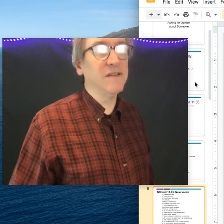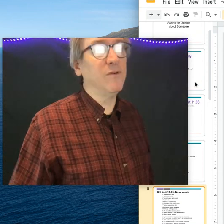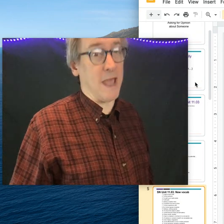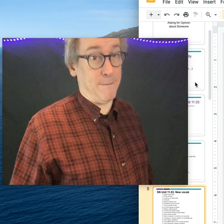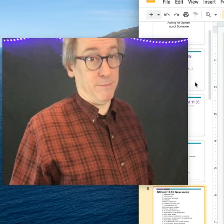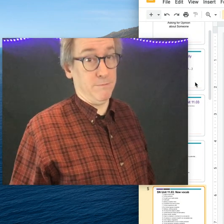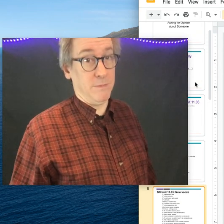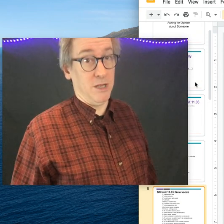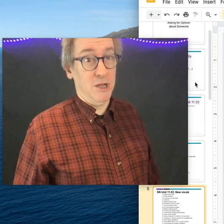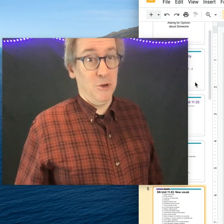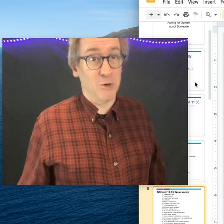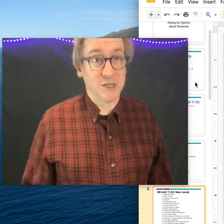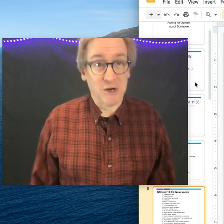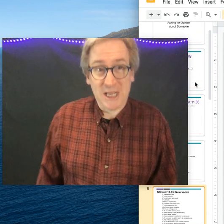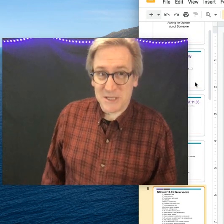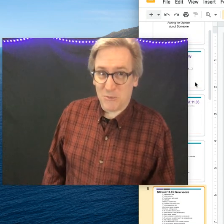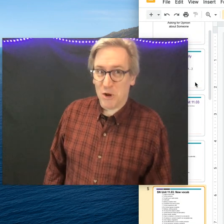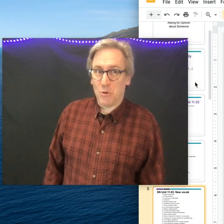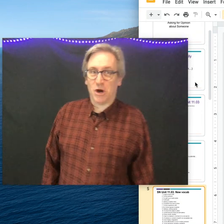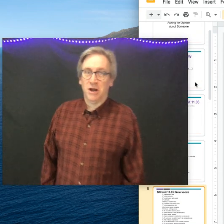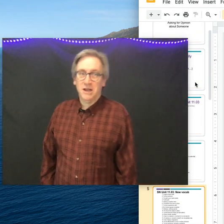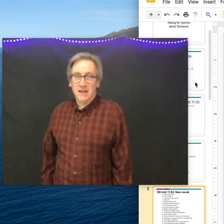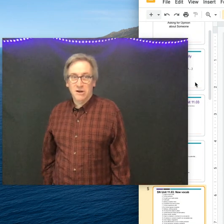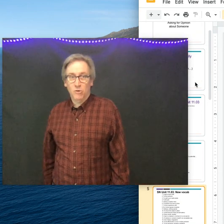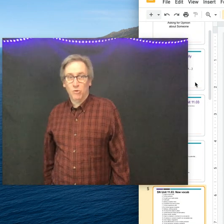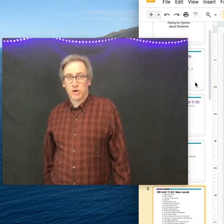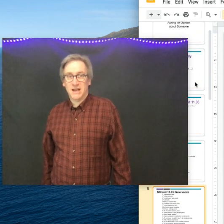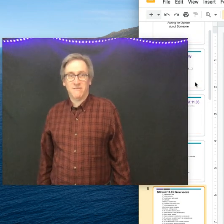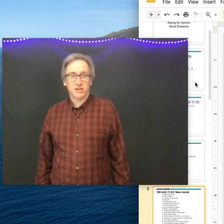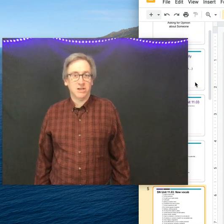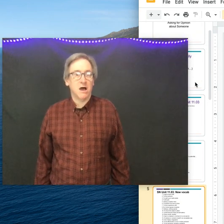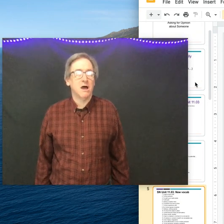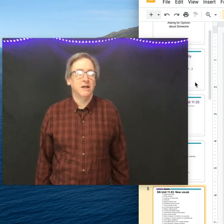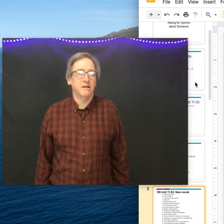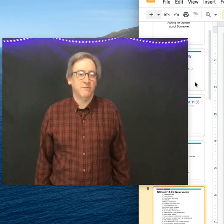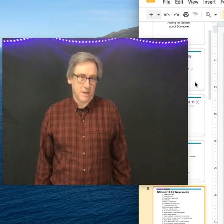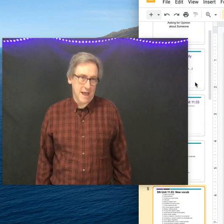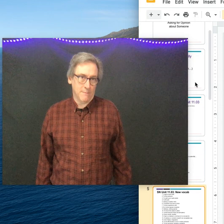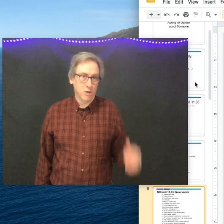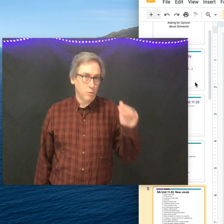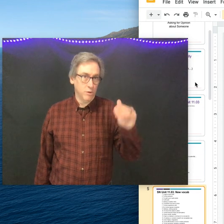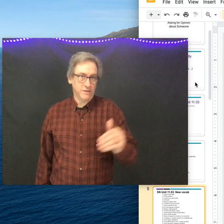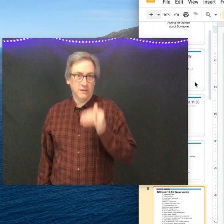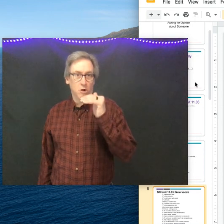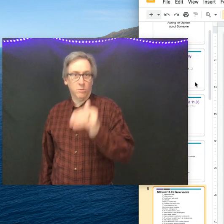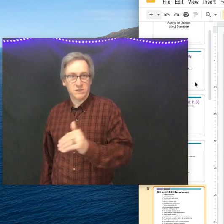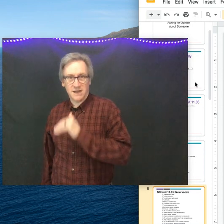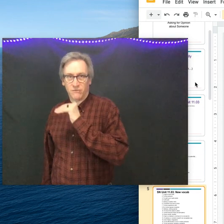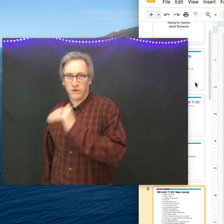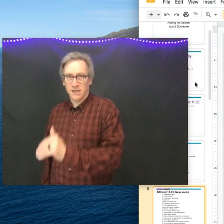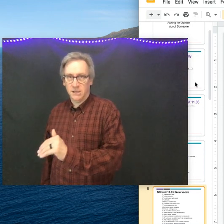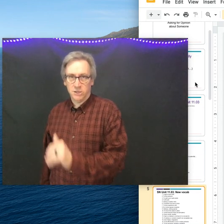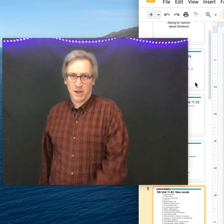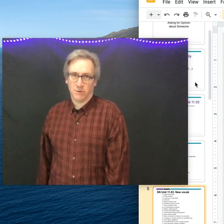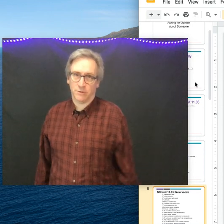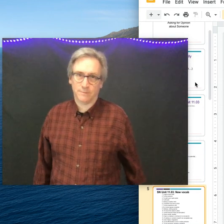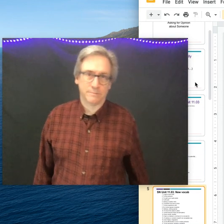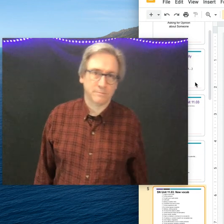Lots of vocab. We're starting to get to the point where we're going to have a ton of vocab with almost